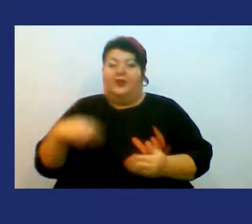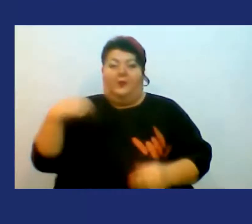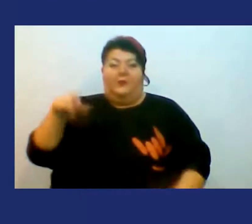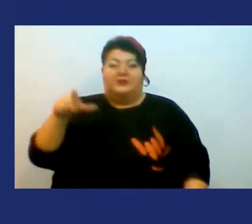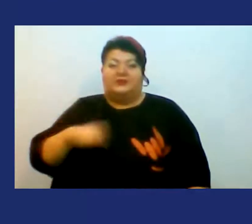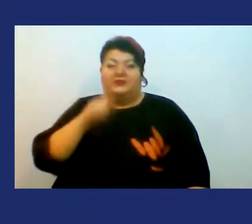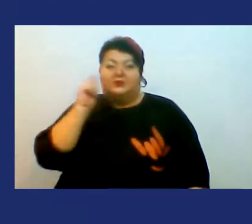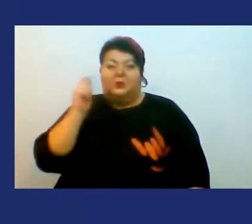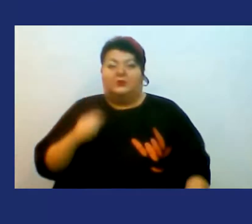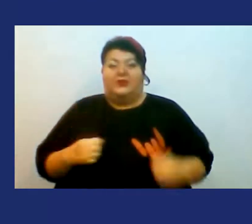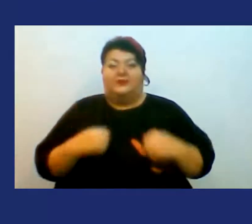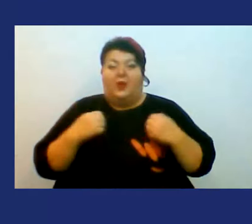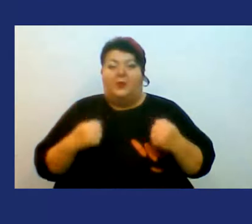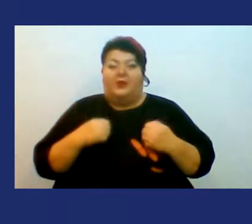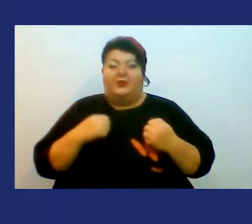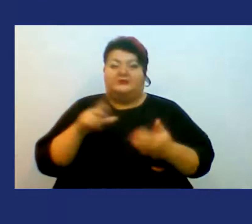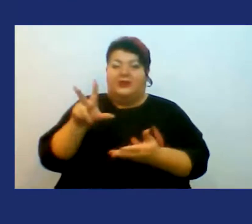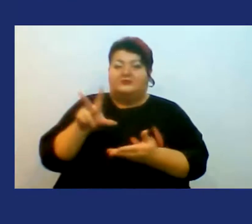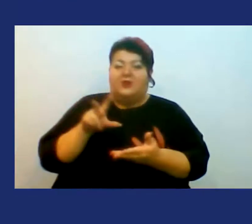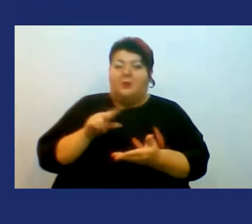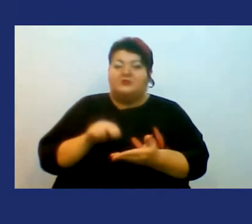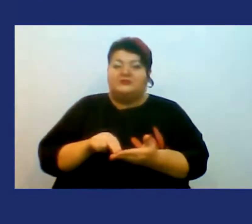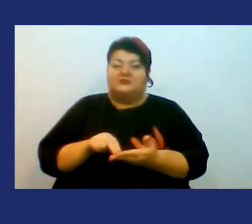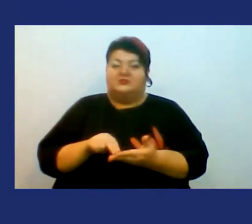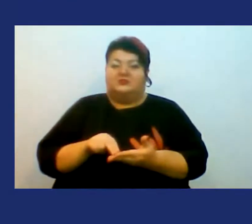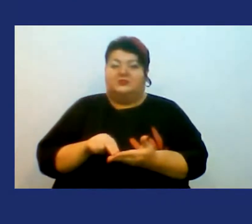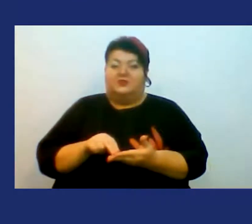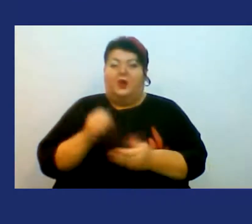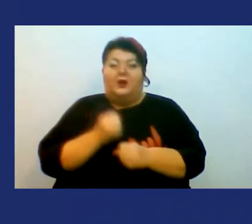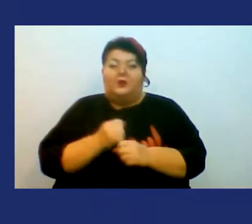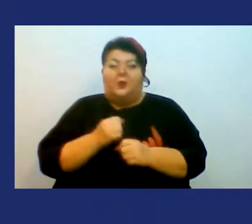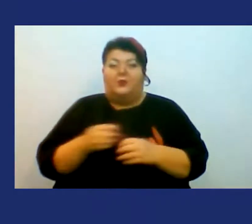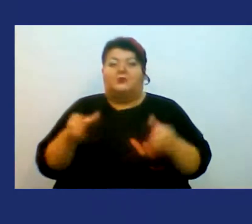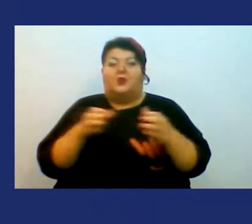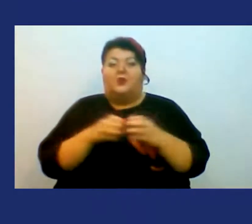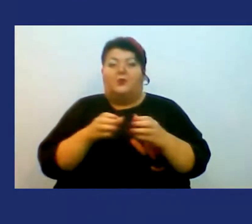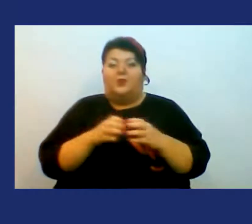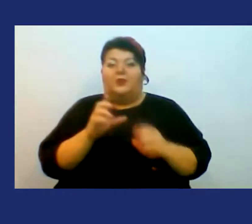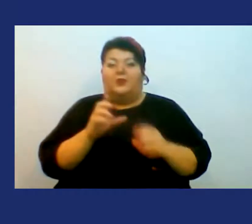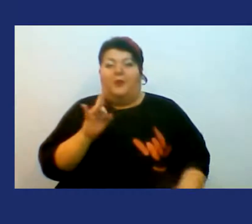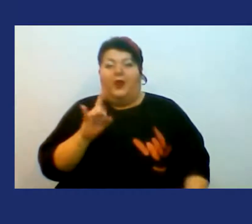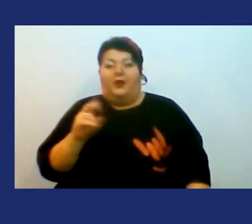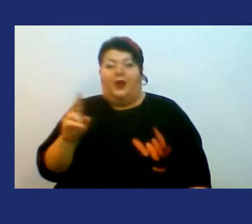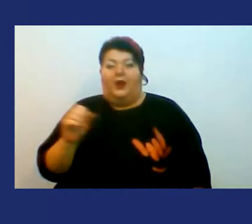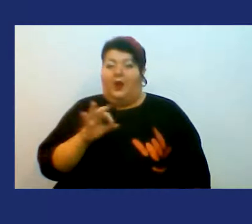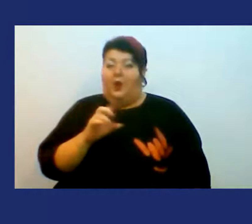presidency of Ukraine tried to use the work of the Barack Obama's team,